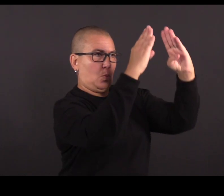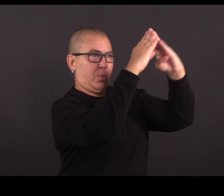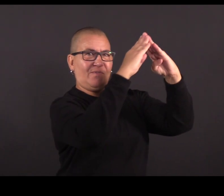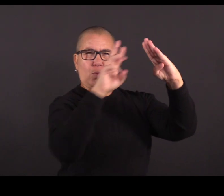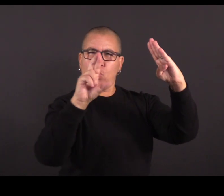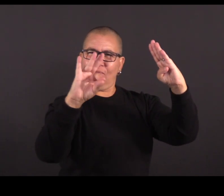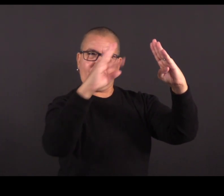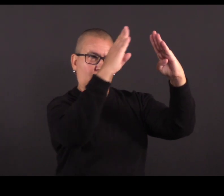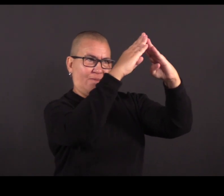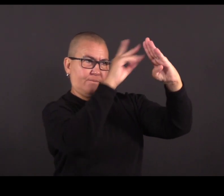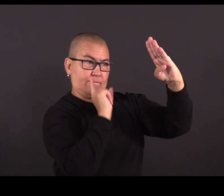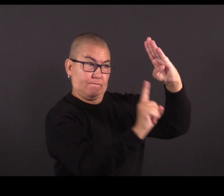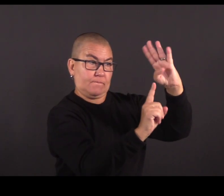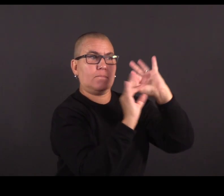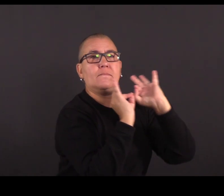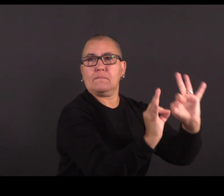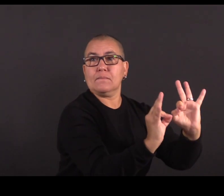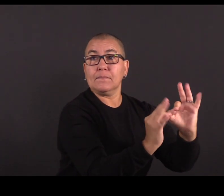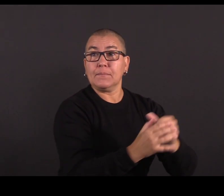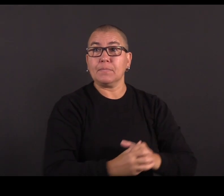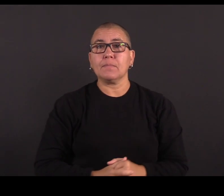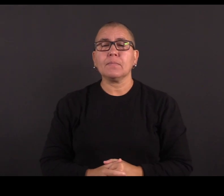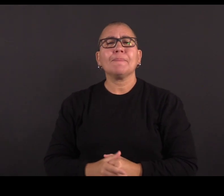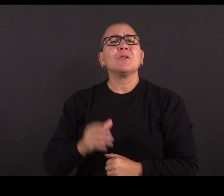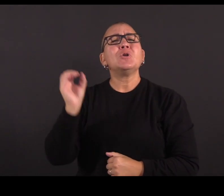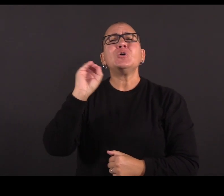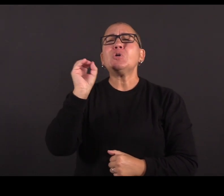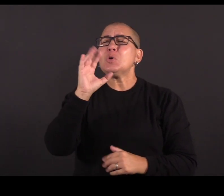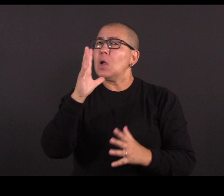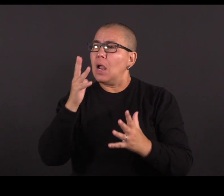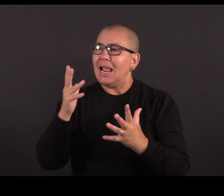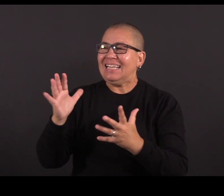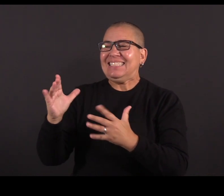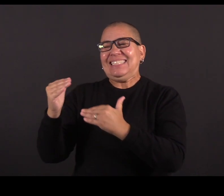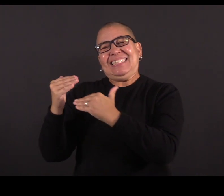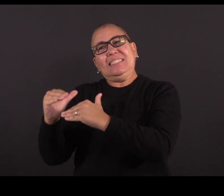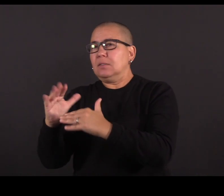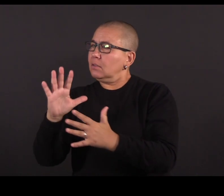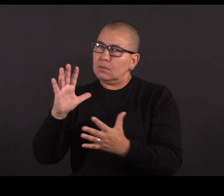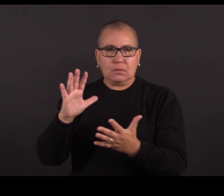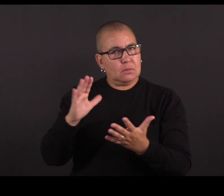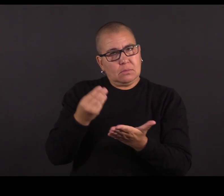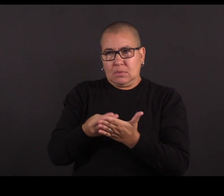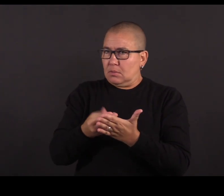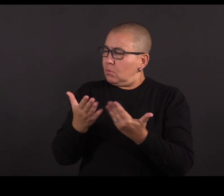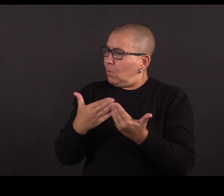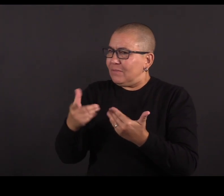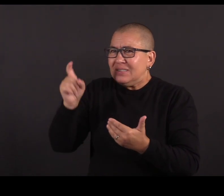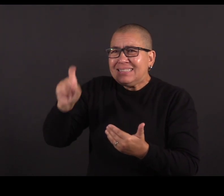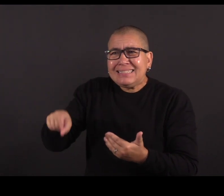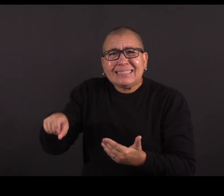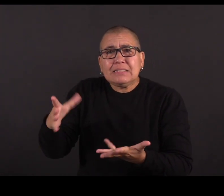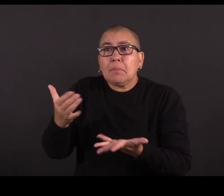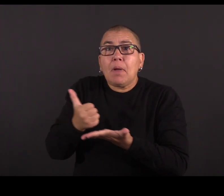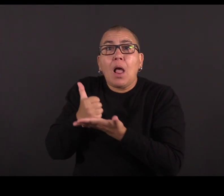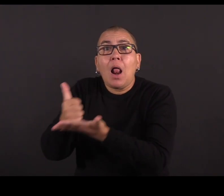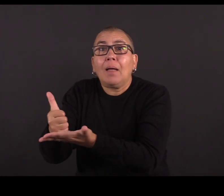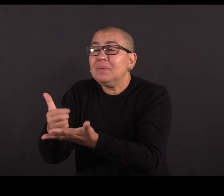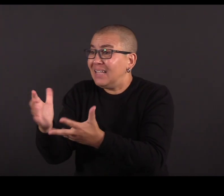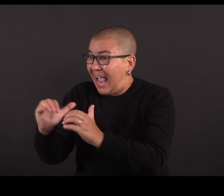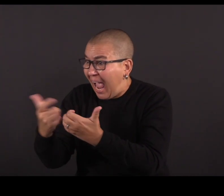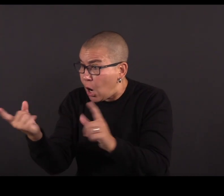unrestricted financial assistance that can be used for survivor designated purposes such as transportation,